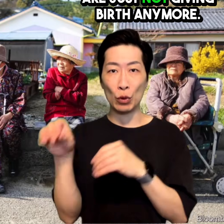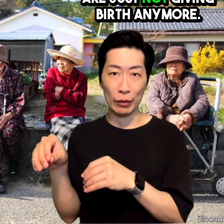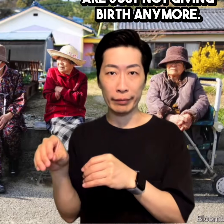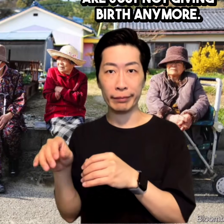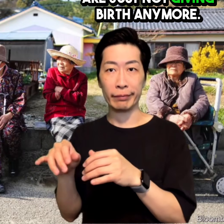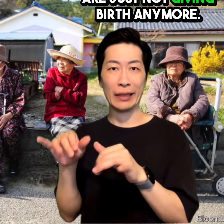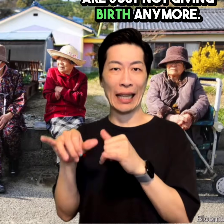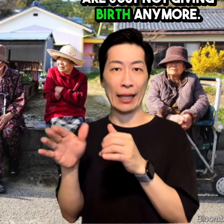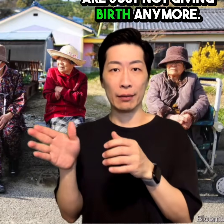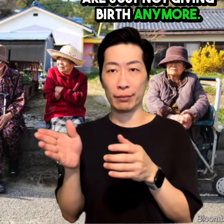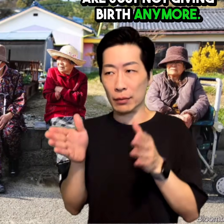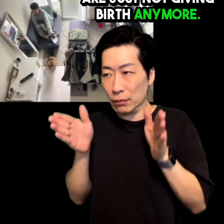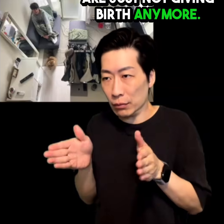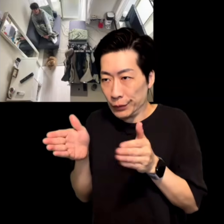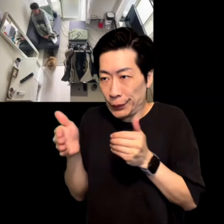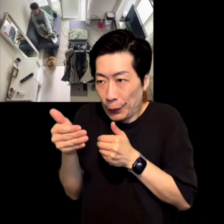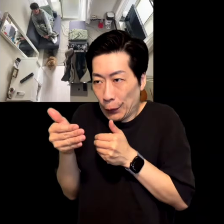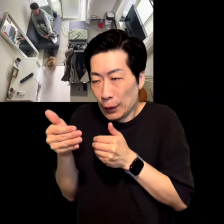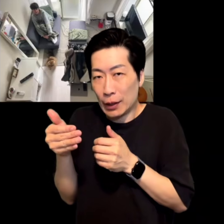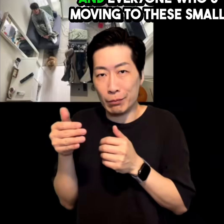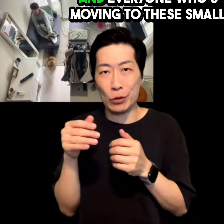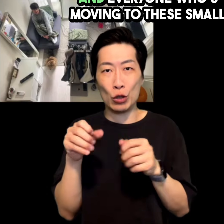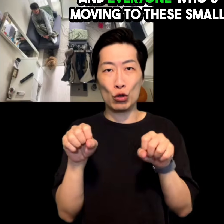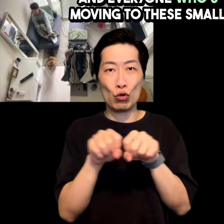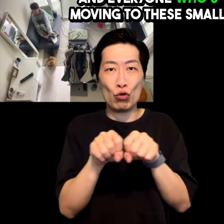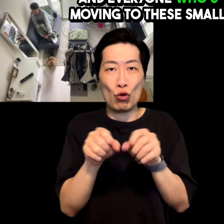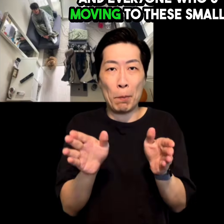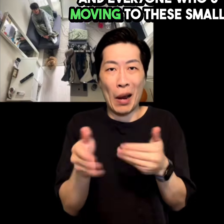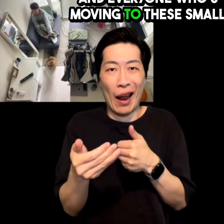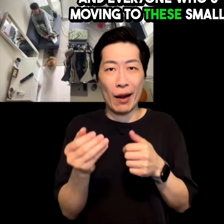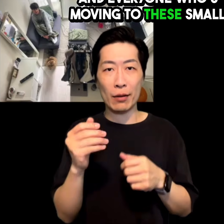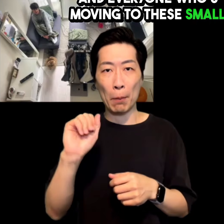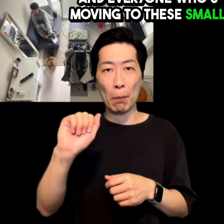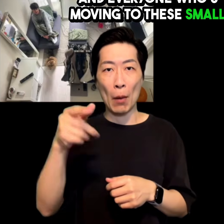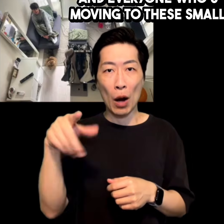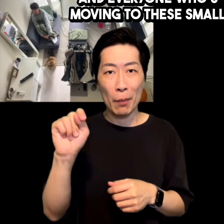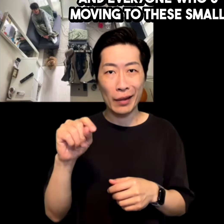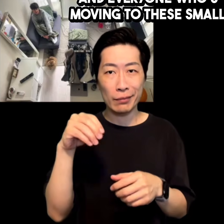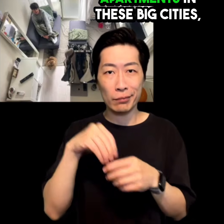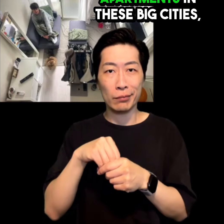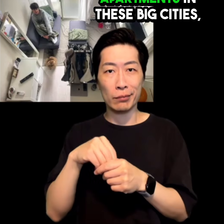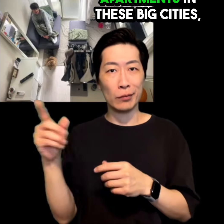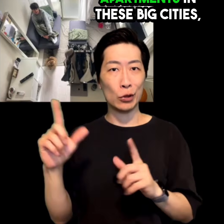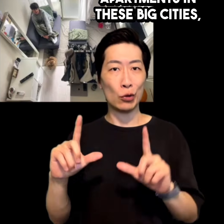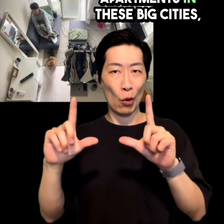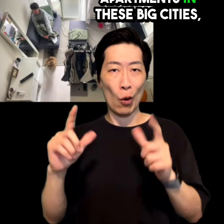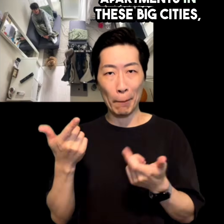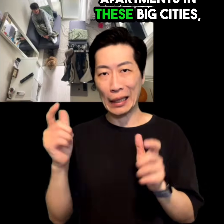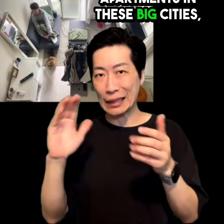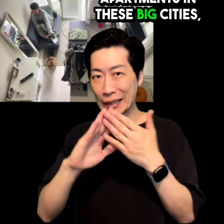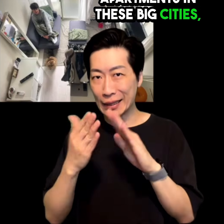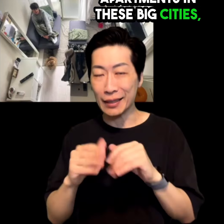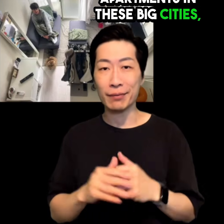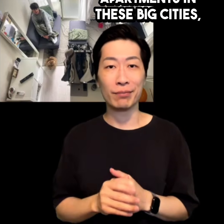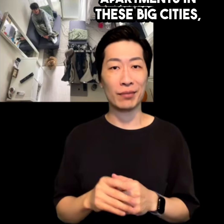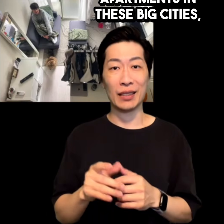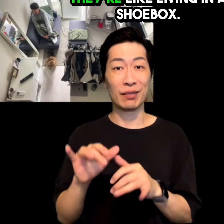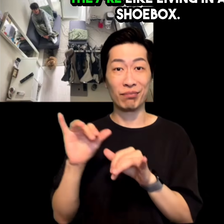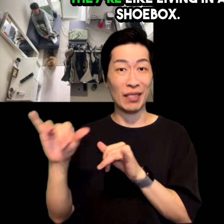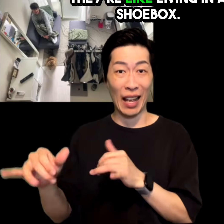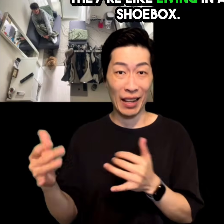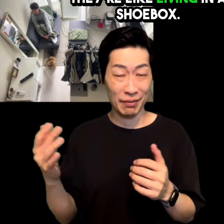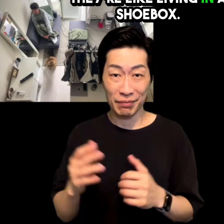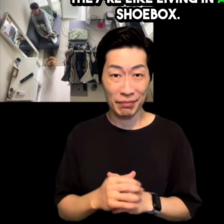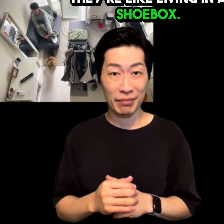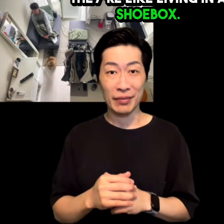just not giving birth anymore. And everyone who's moving to these small apartments in these big cities,